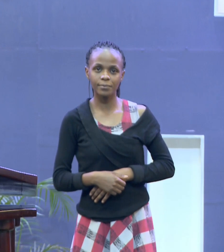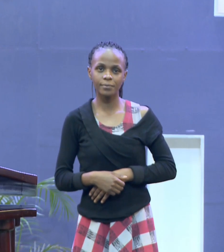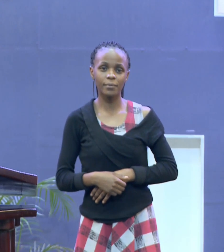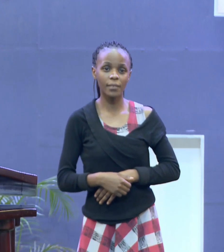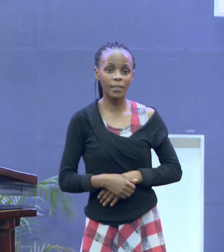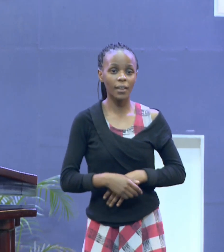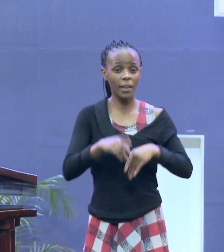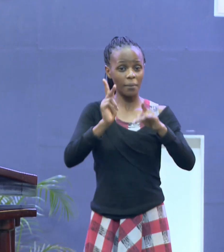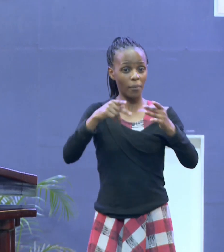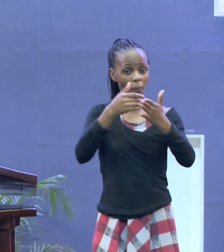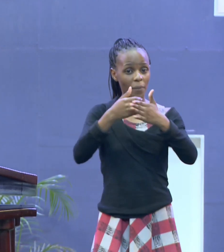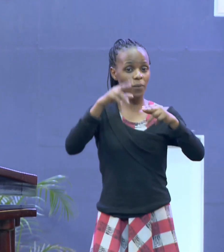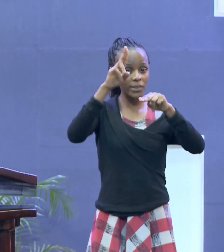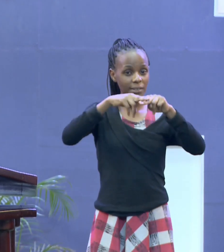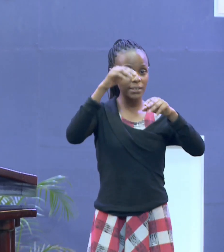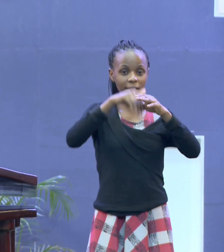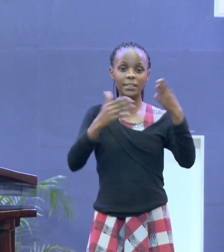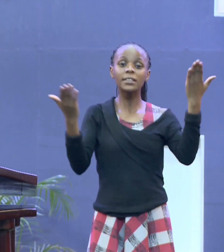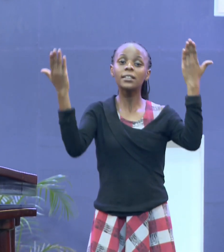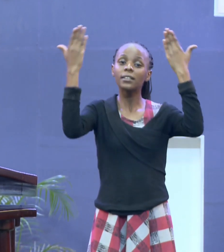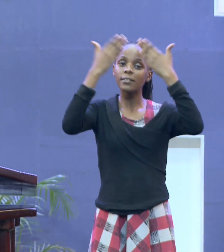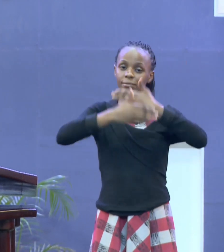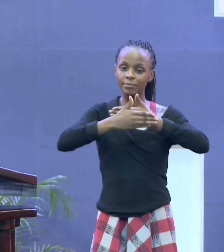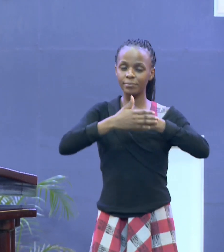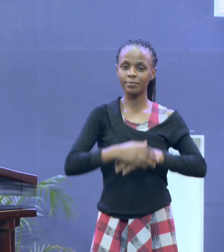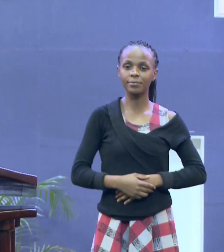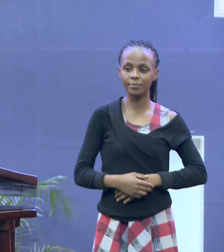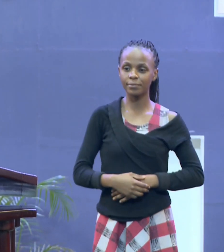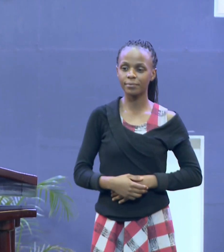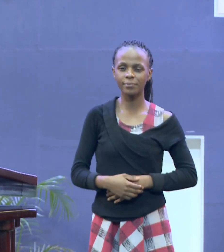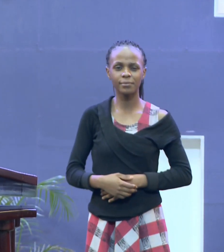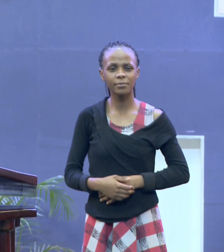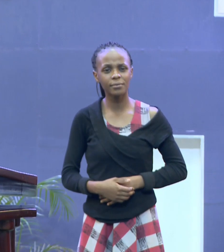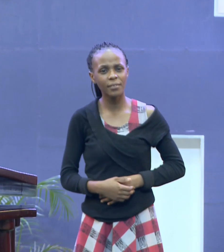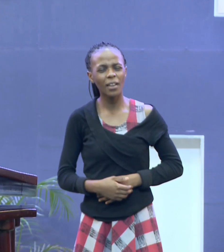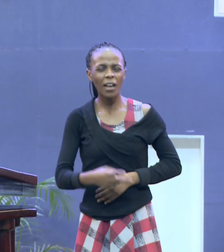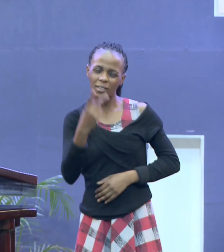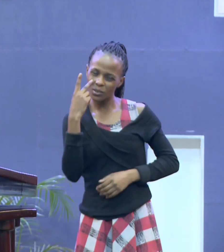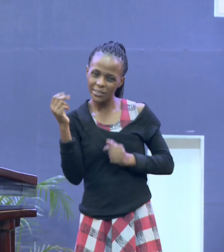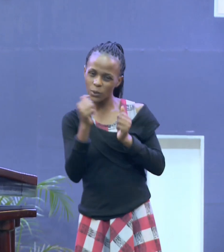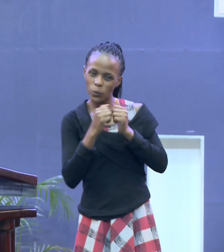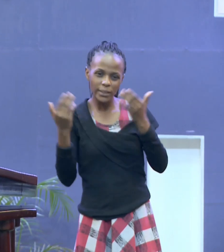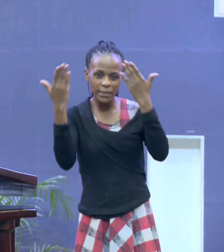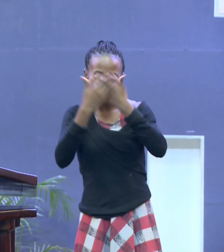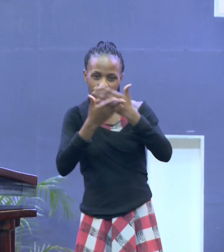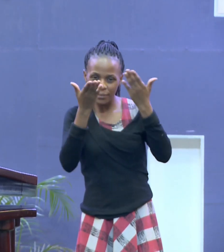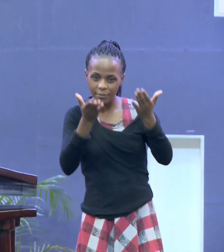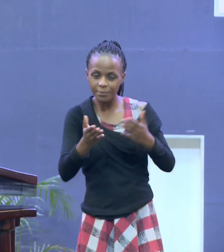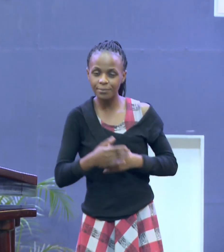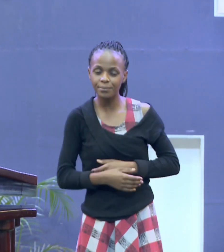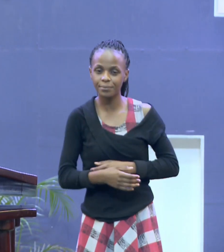that were sitting in darkness. And you see with this darkness,